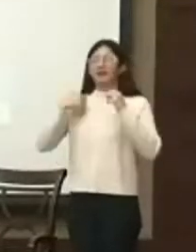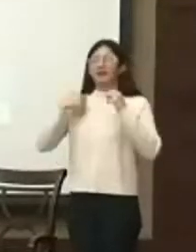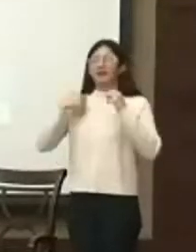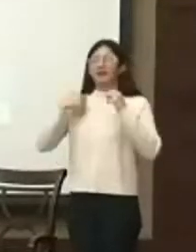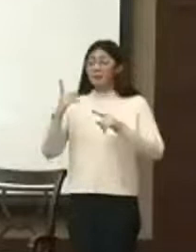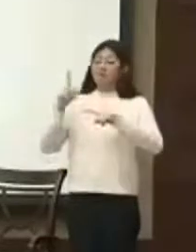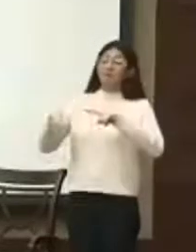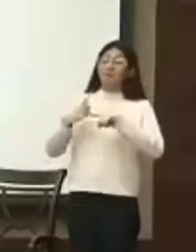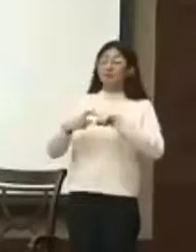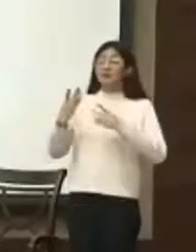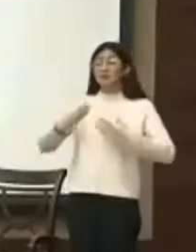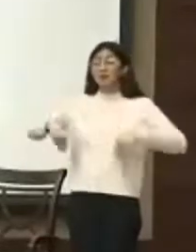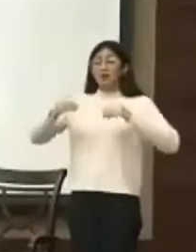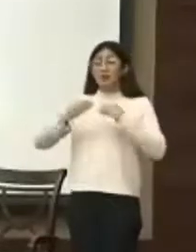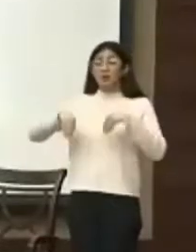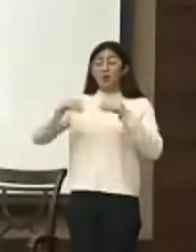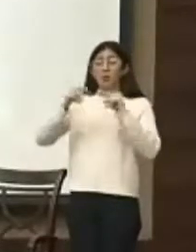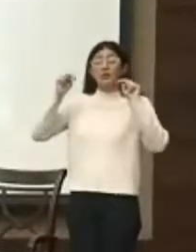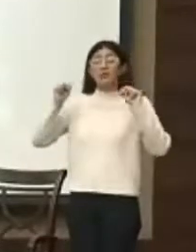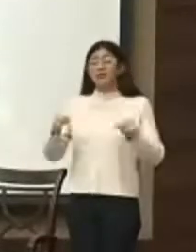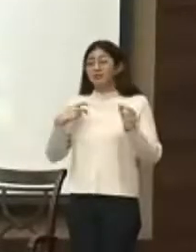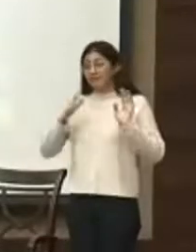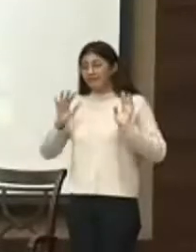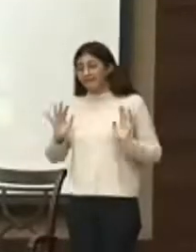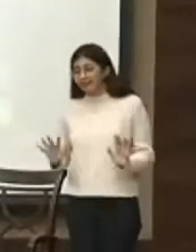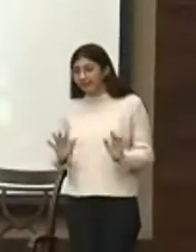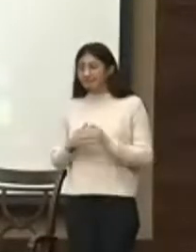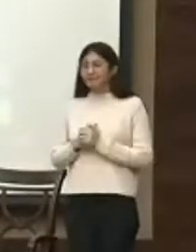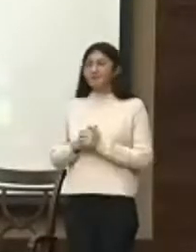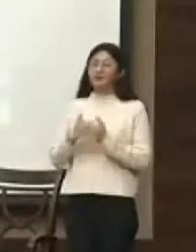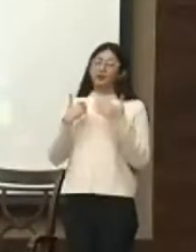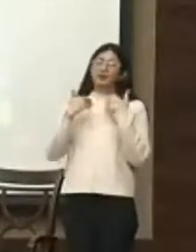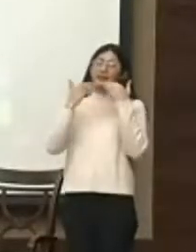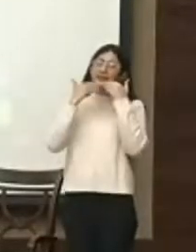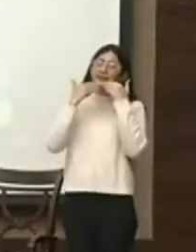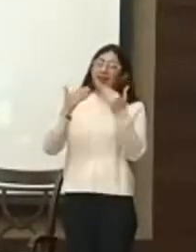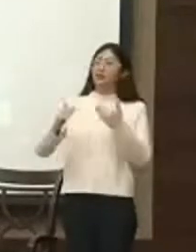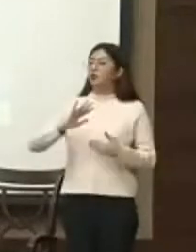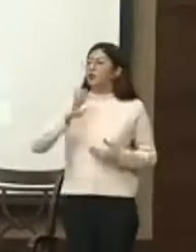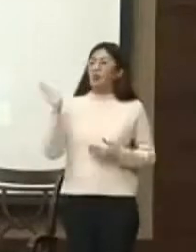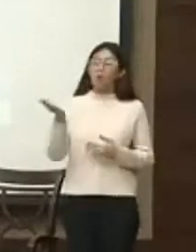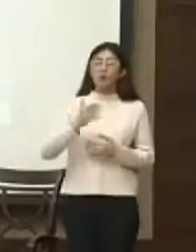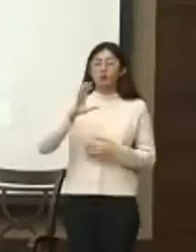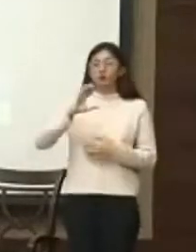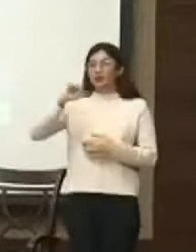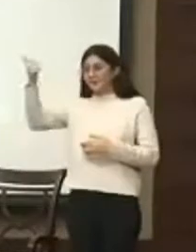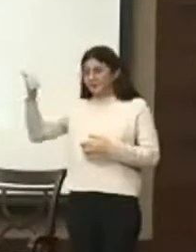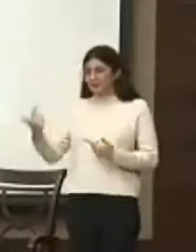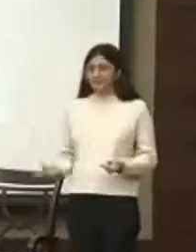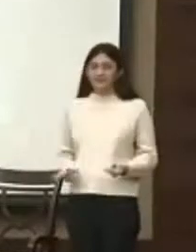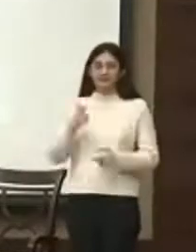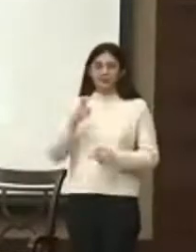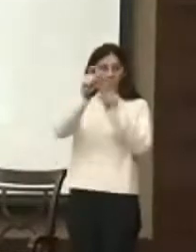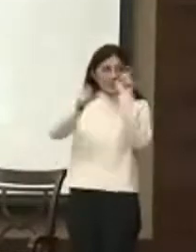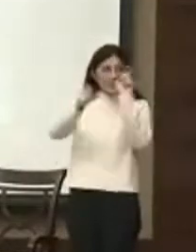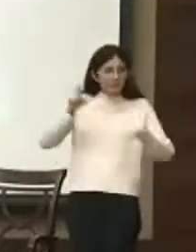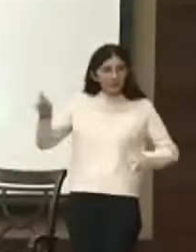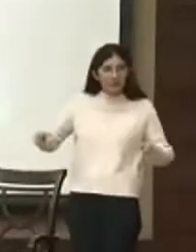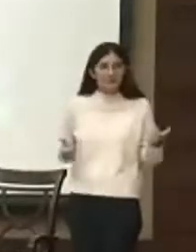we have to go. I also want to thank all the champions and all the ambassadors